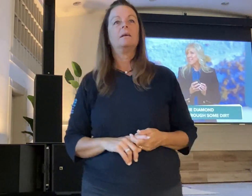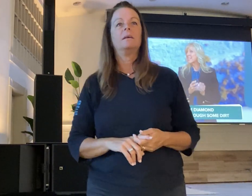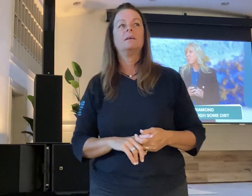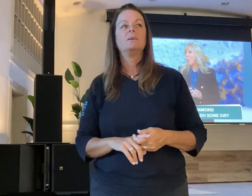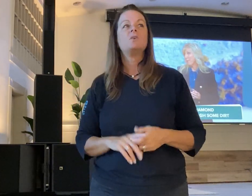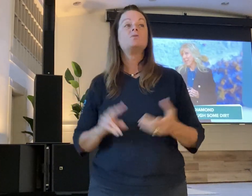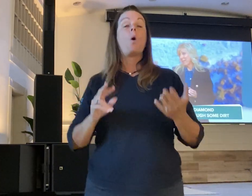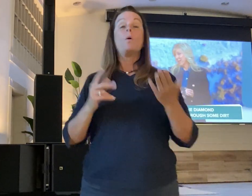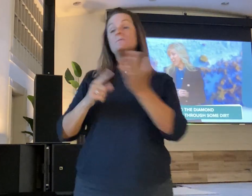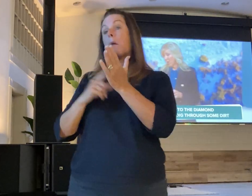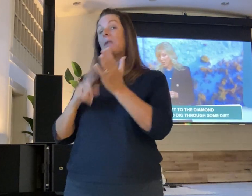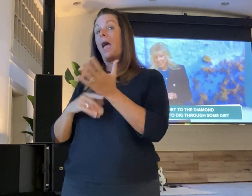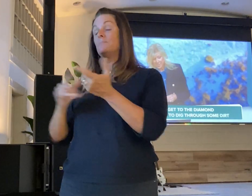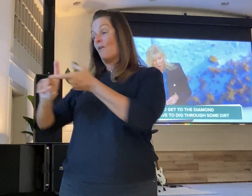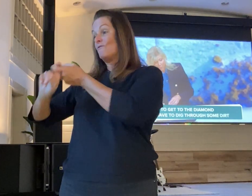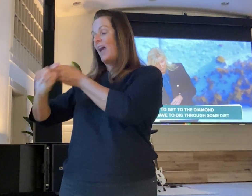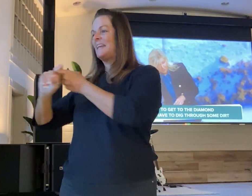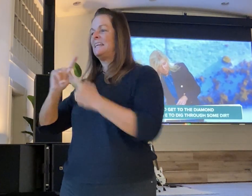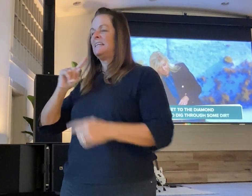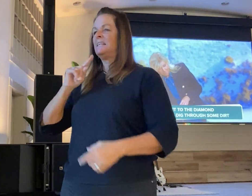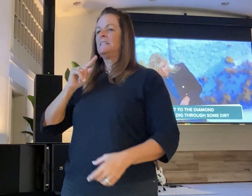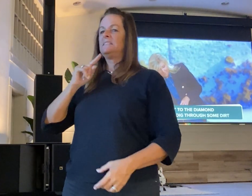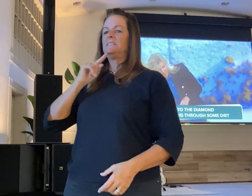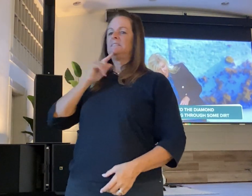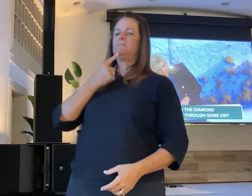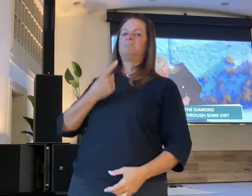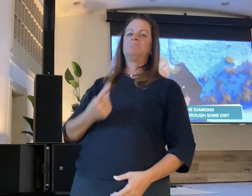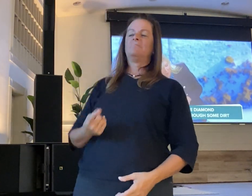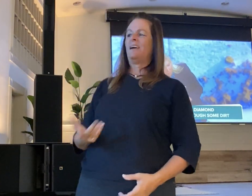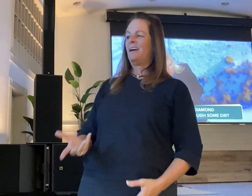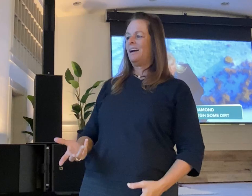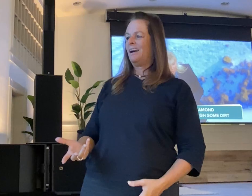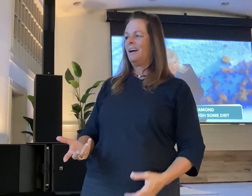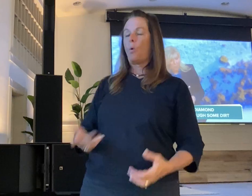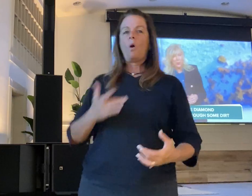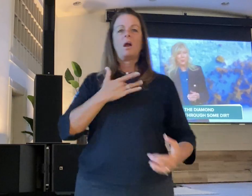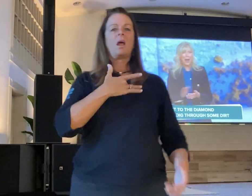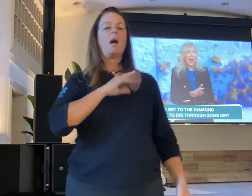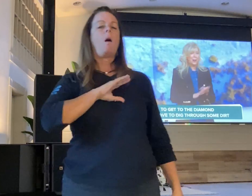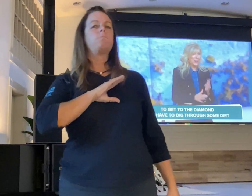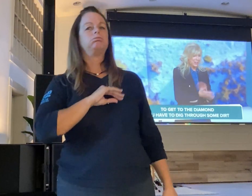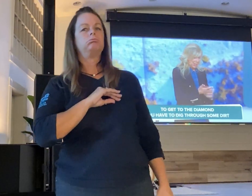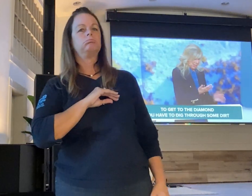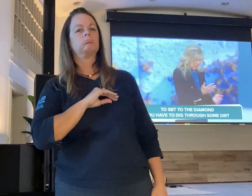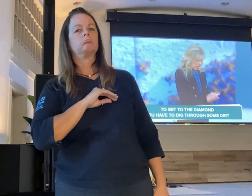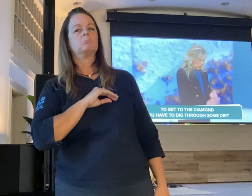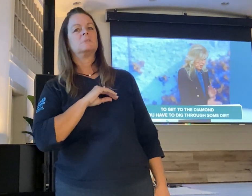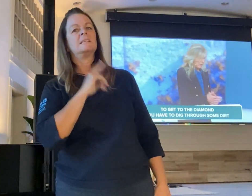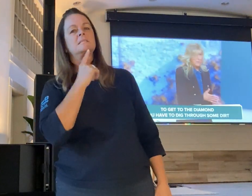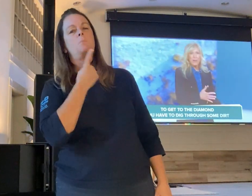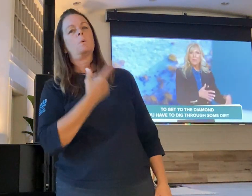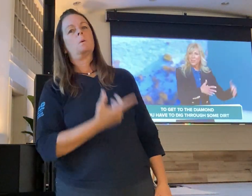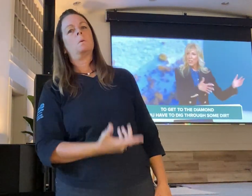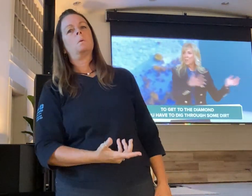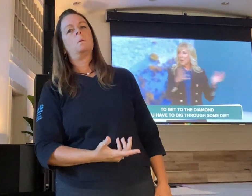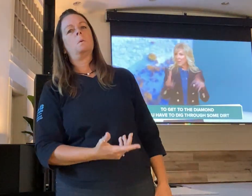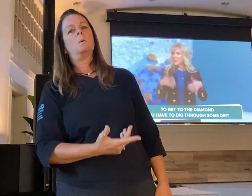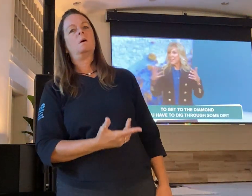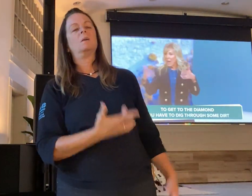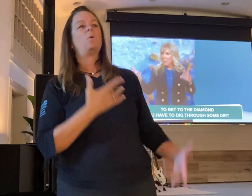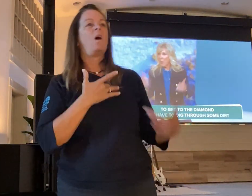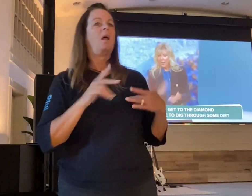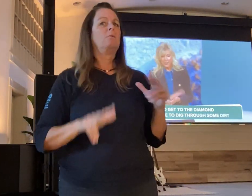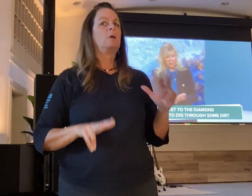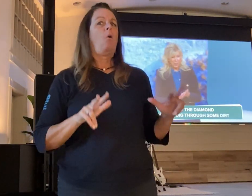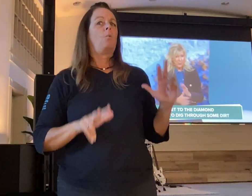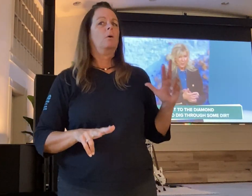dirt of disappointment or discomfort. And I remember a couple years back when I was telling you